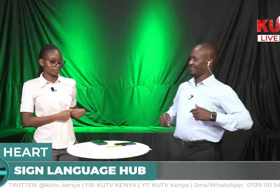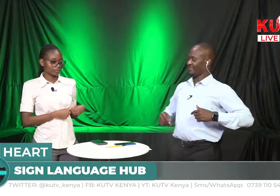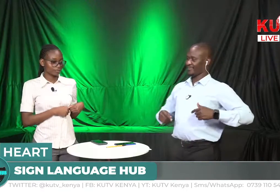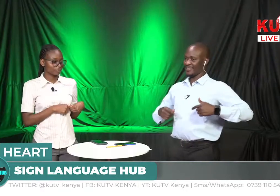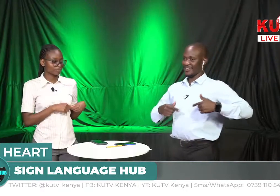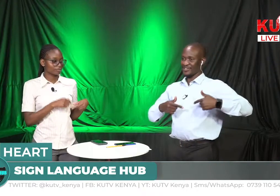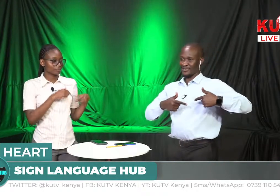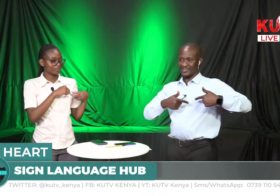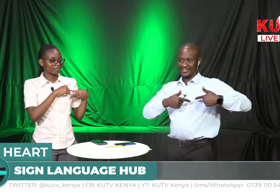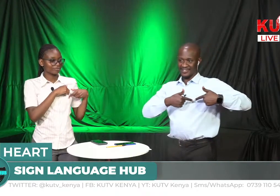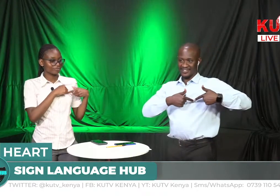Very good.